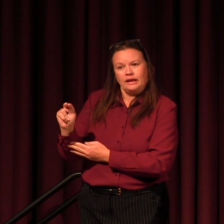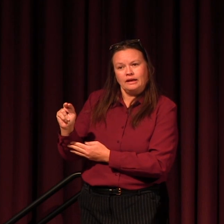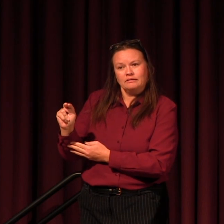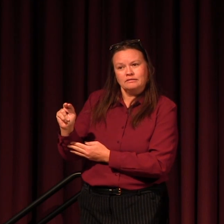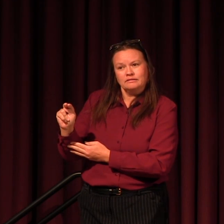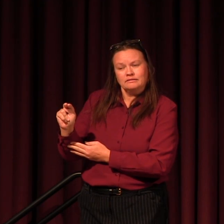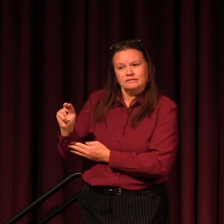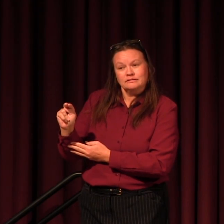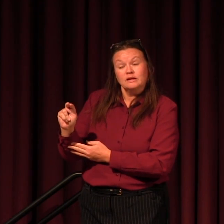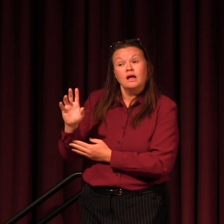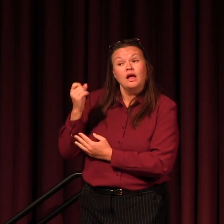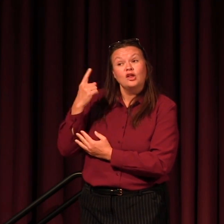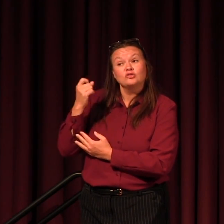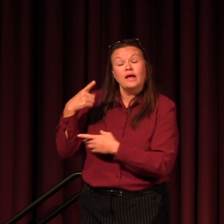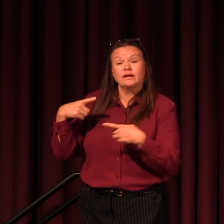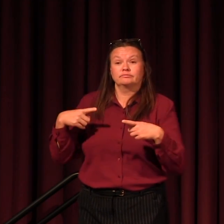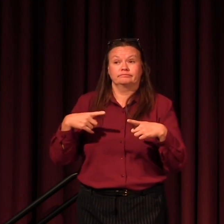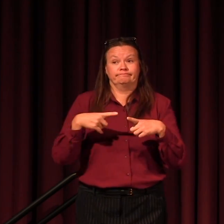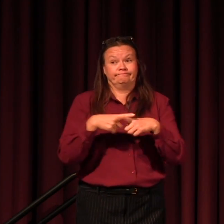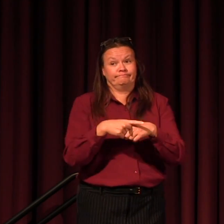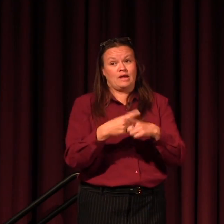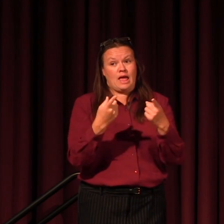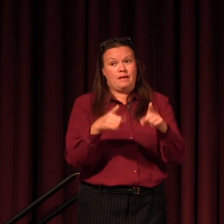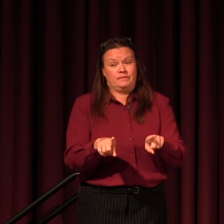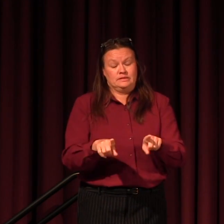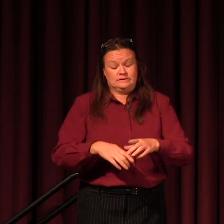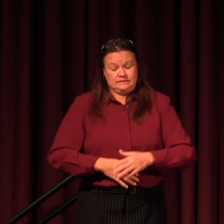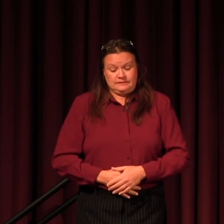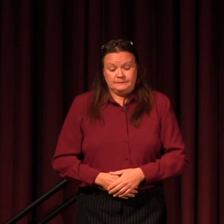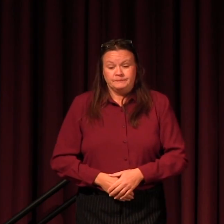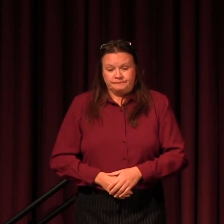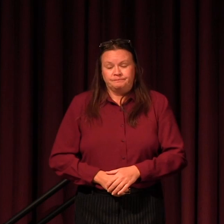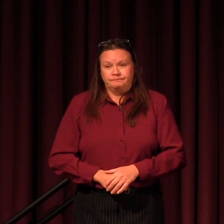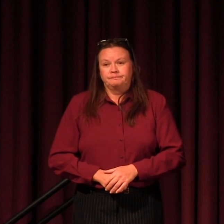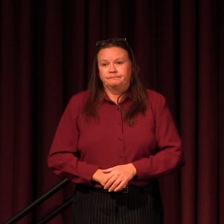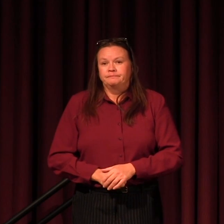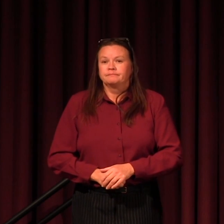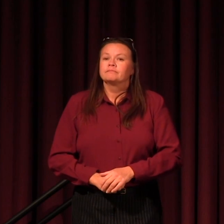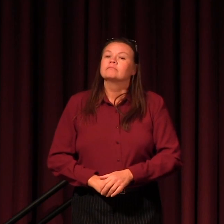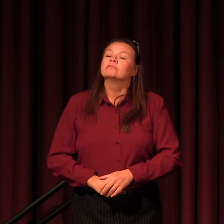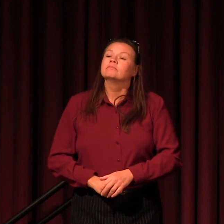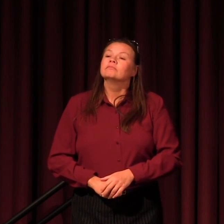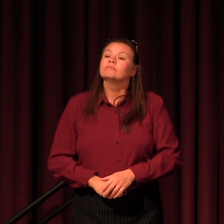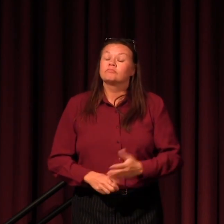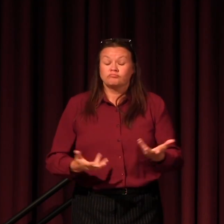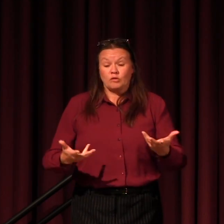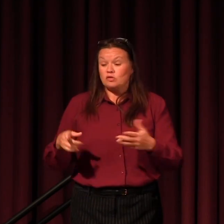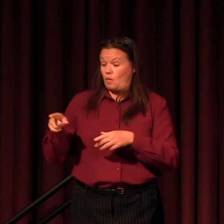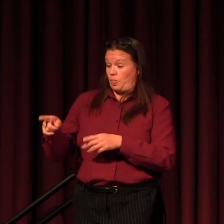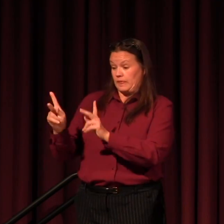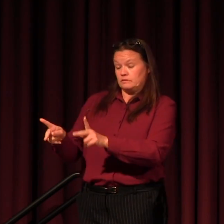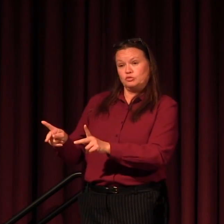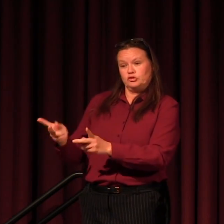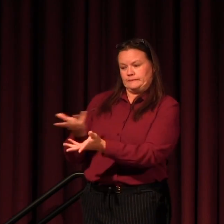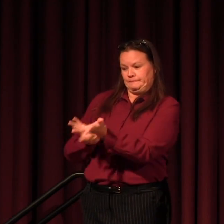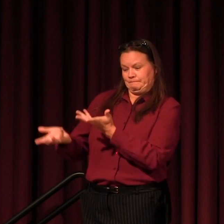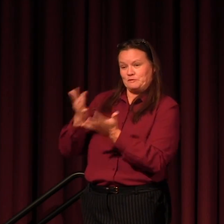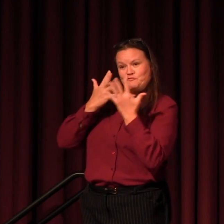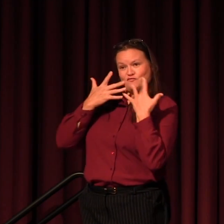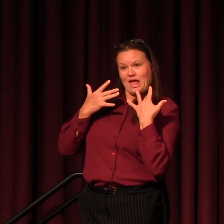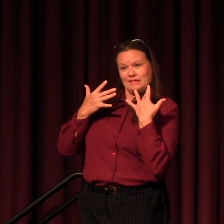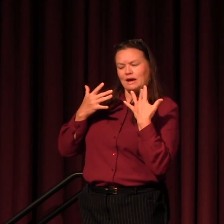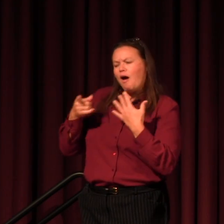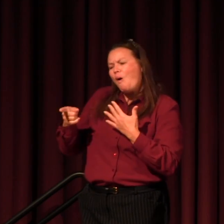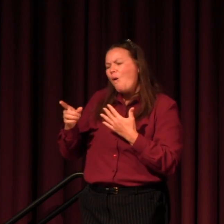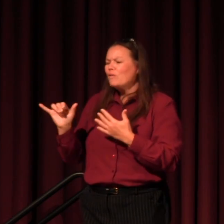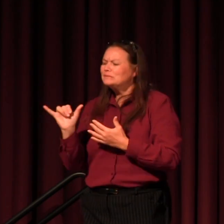The paradox in that is that too frequently, when we treat some person as our kin, we